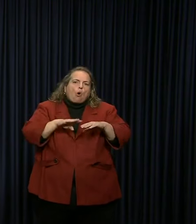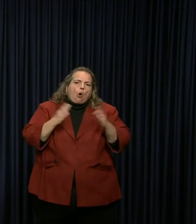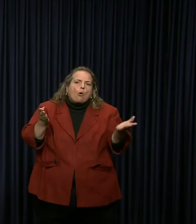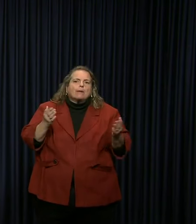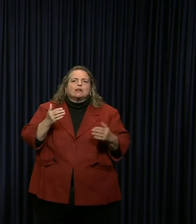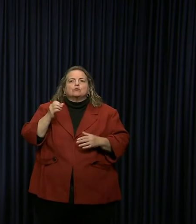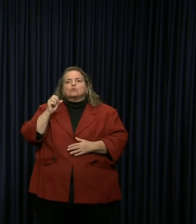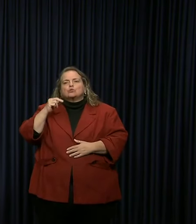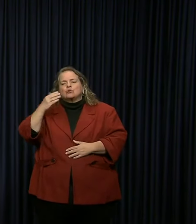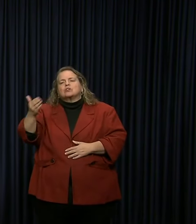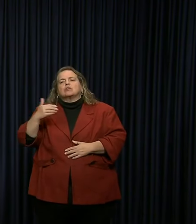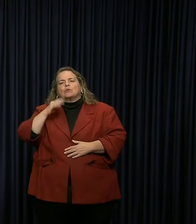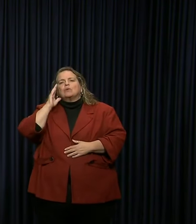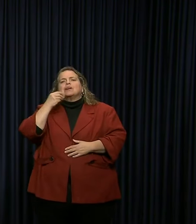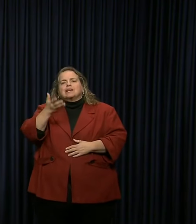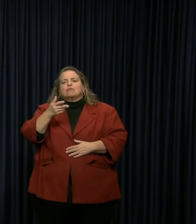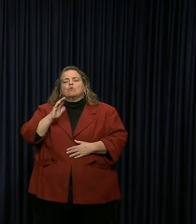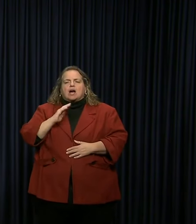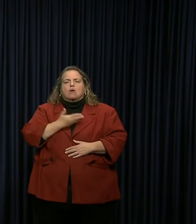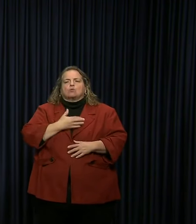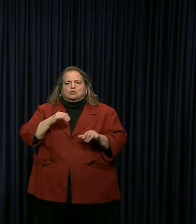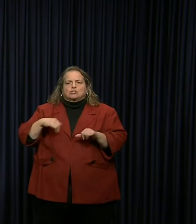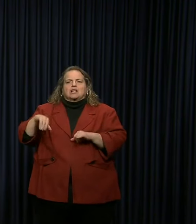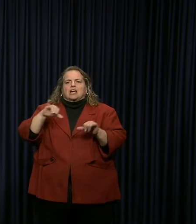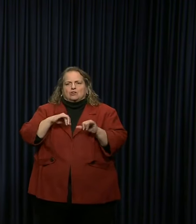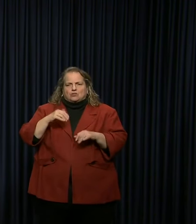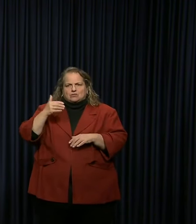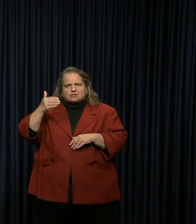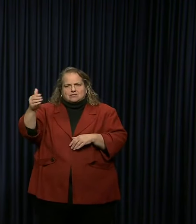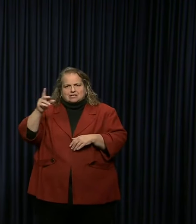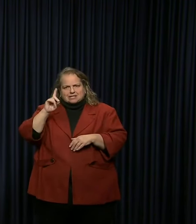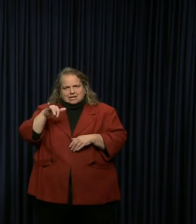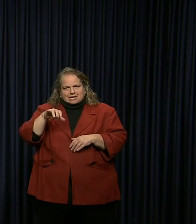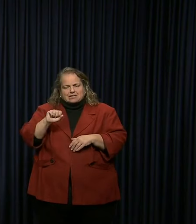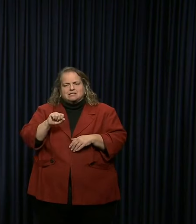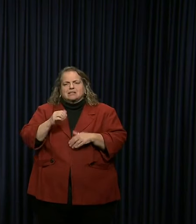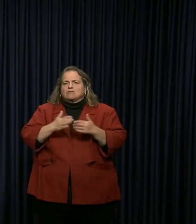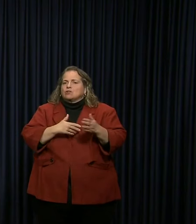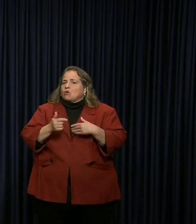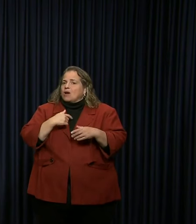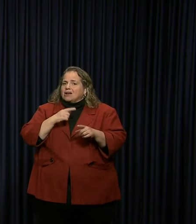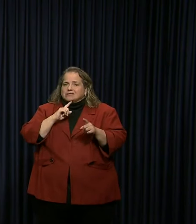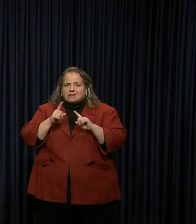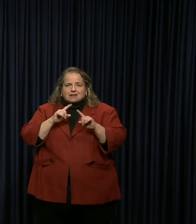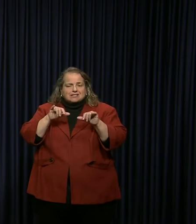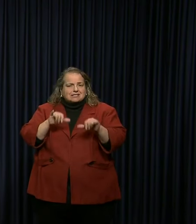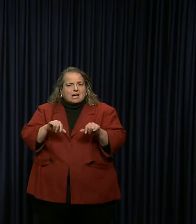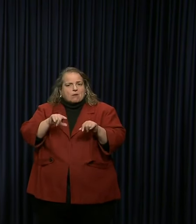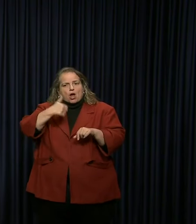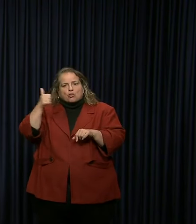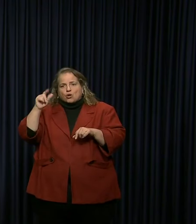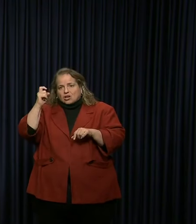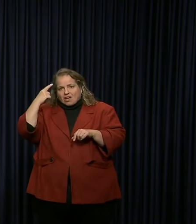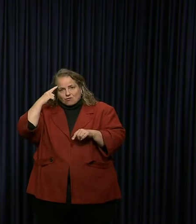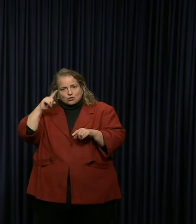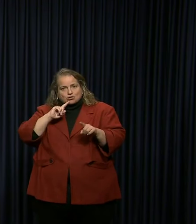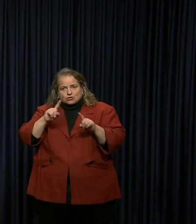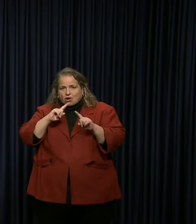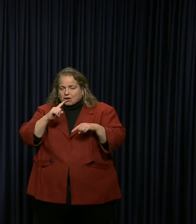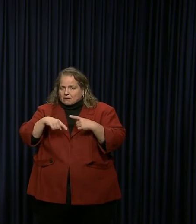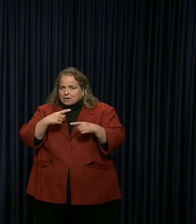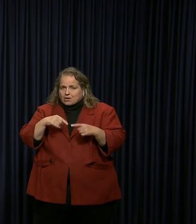and we'll give you some of our standards for that in the coming days, even though I've talked about them in the same way that other governors across the country are talking about